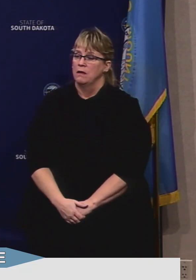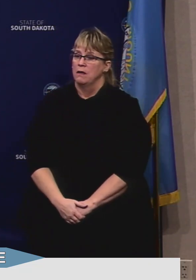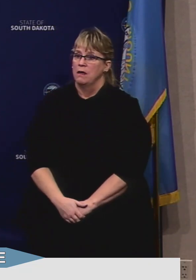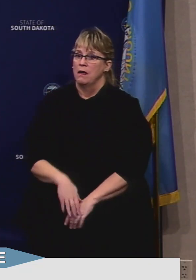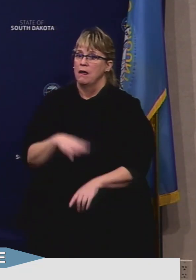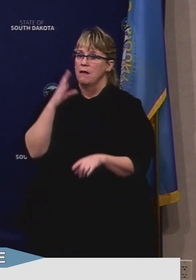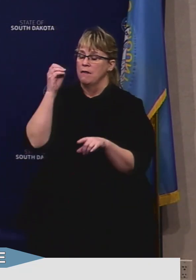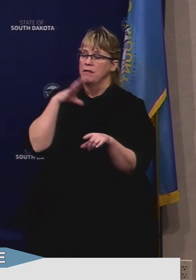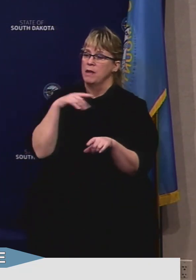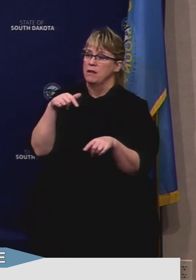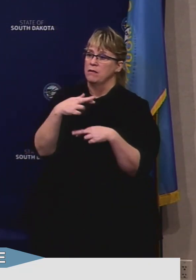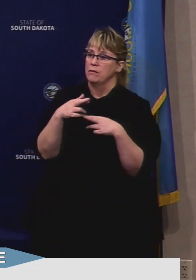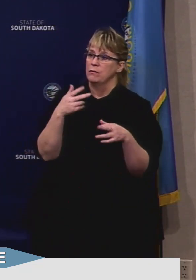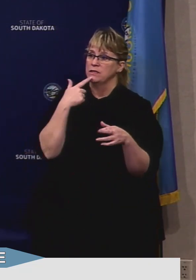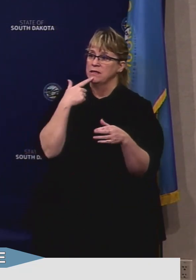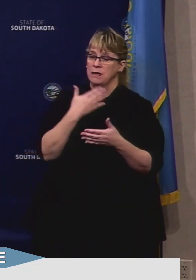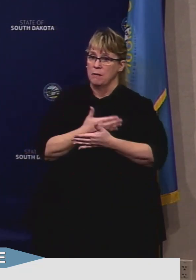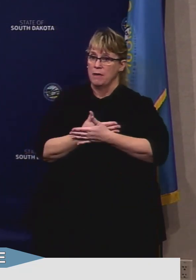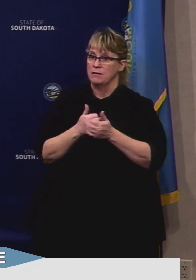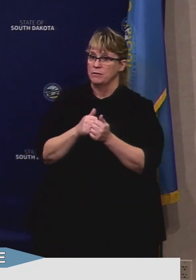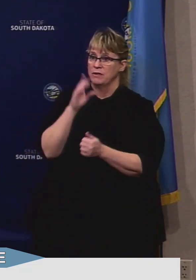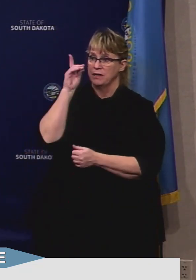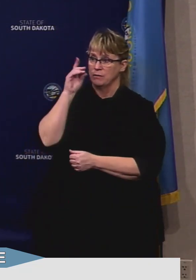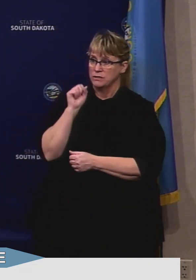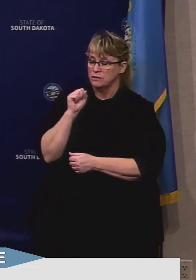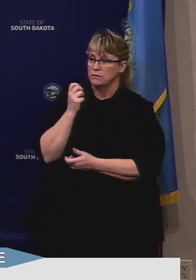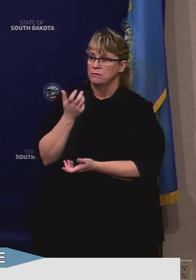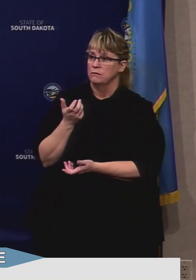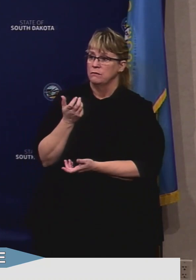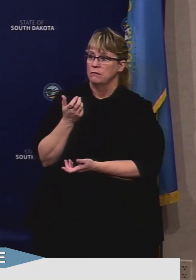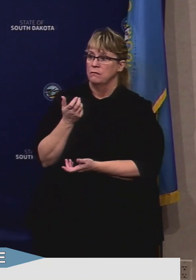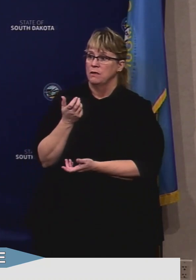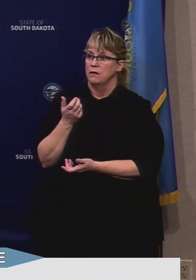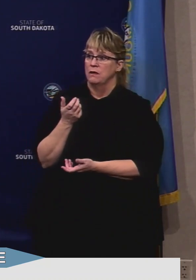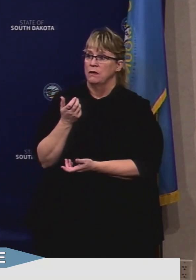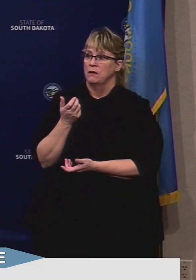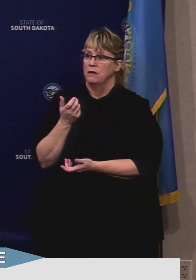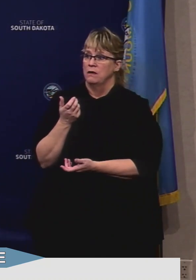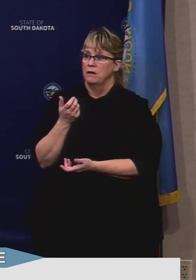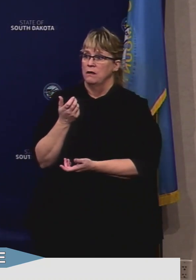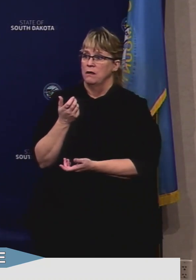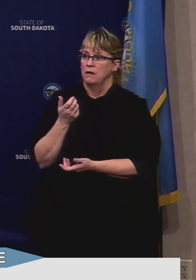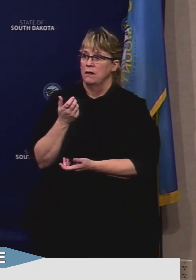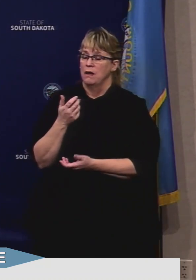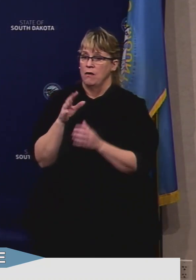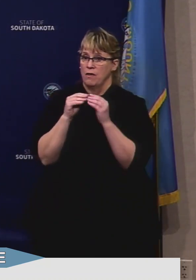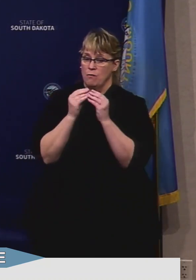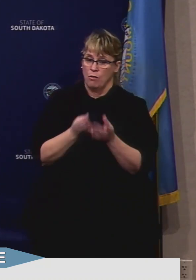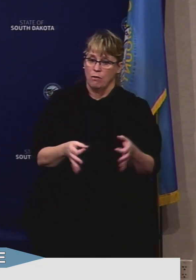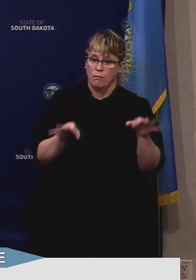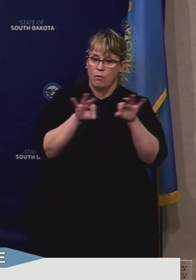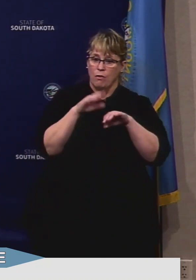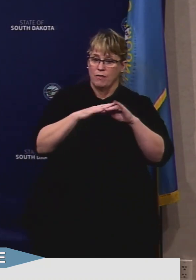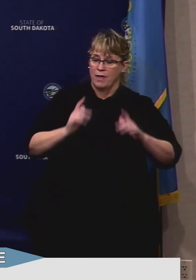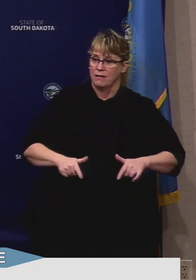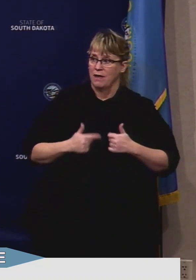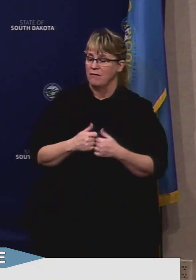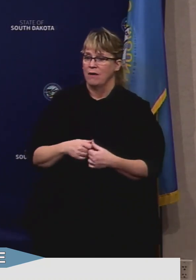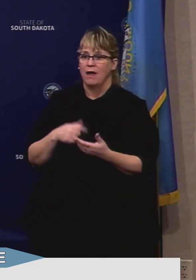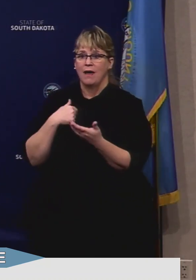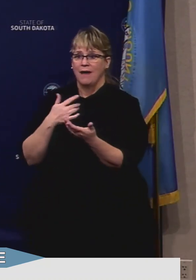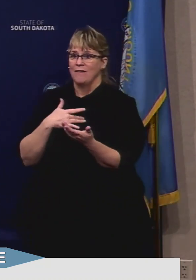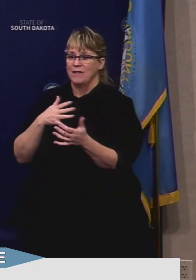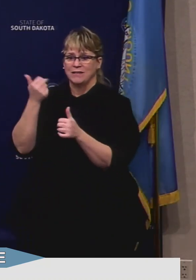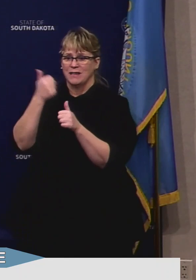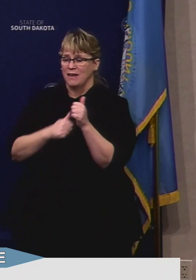that, babies with Down syndrome, are more worthy of life than I think it's about every